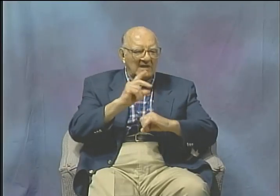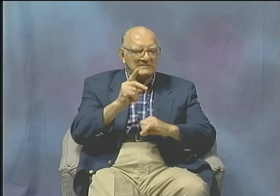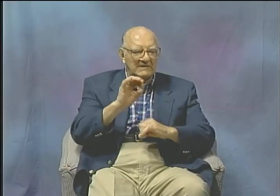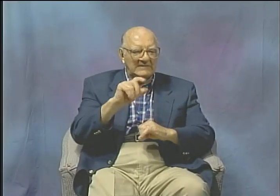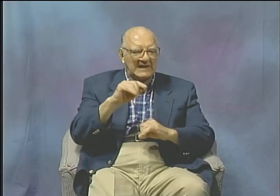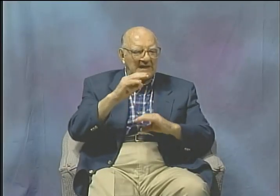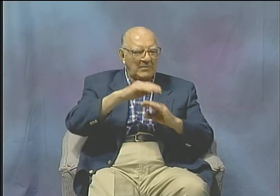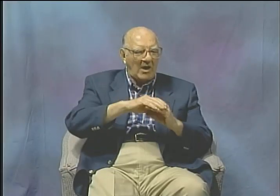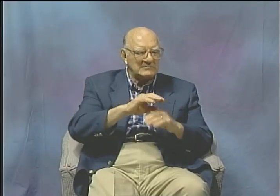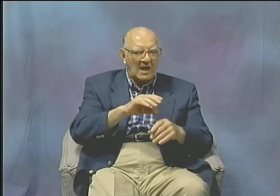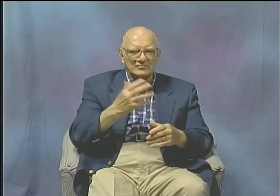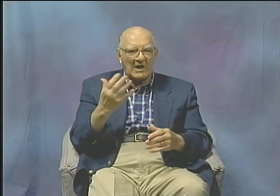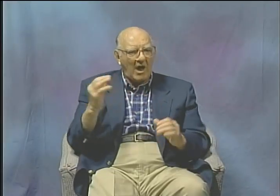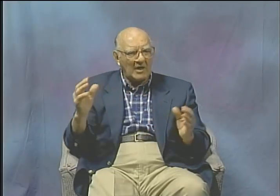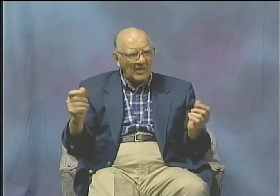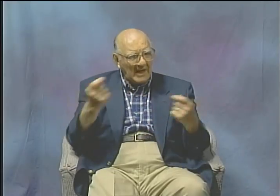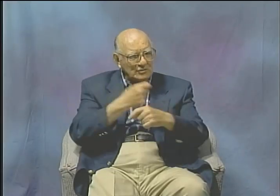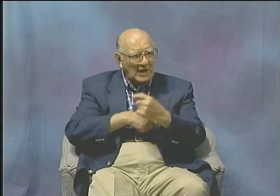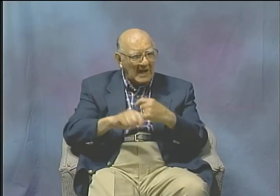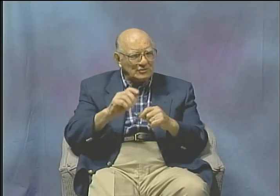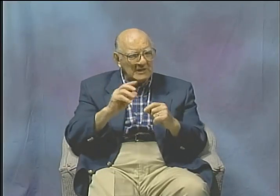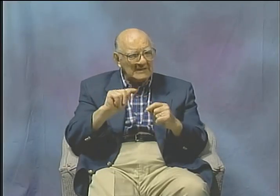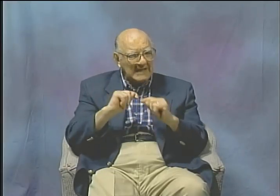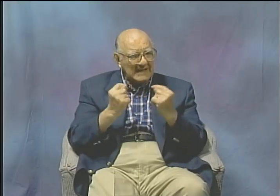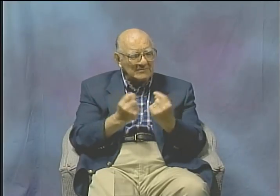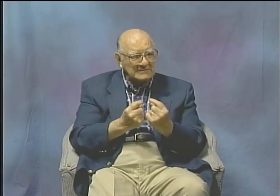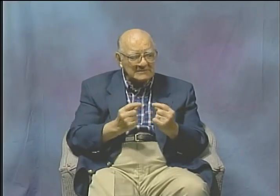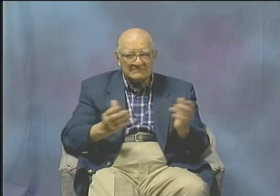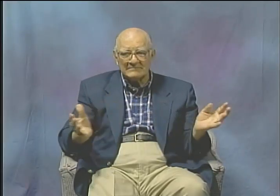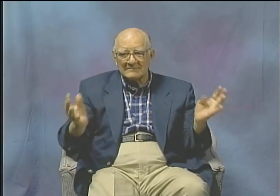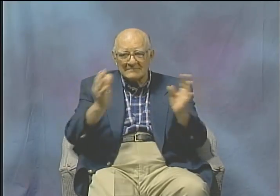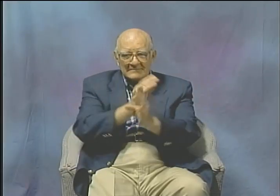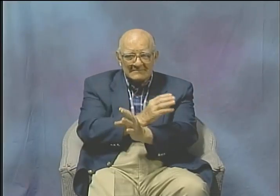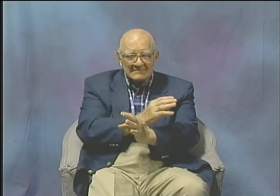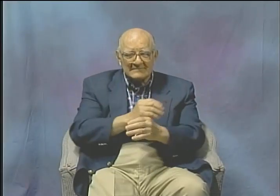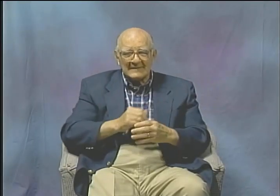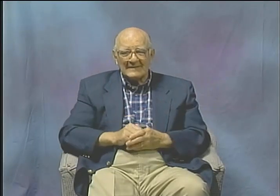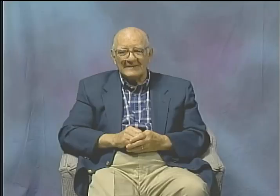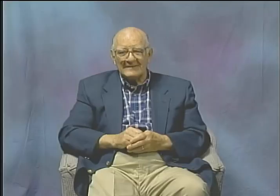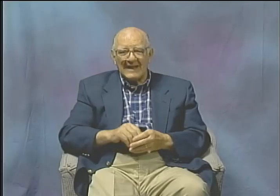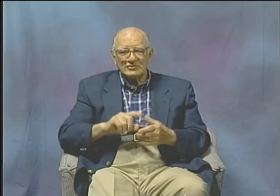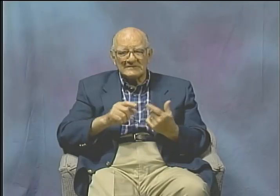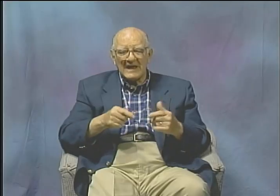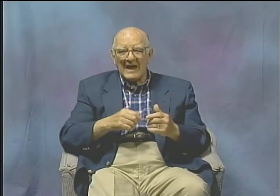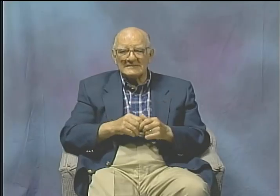defensive team comes out, so are they trains and teams? And she said,